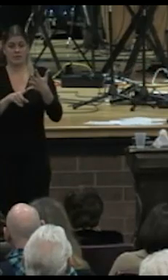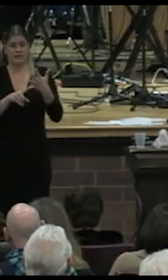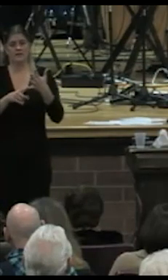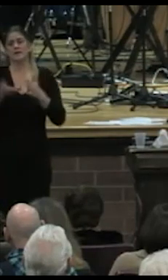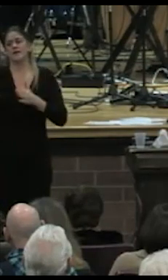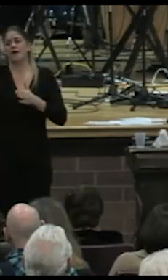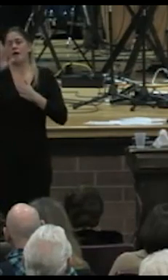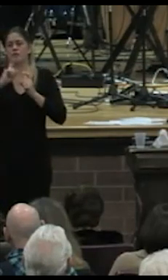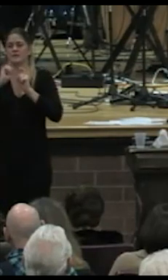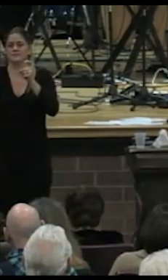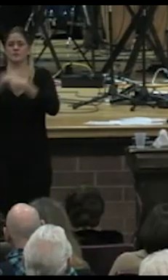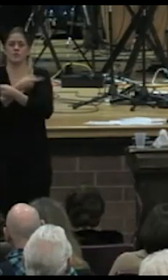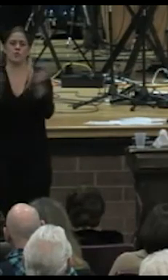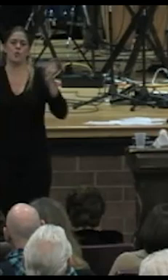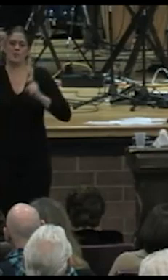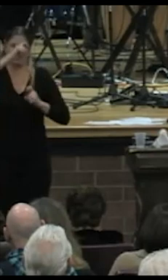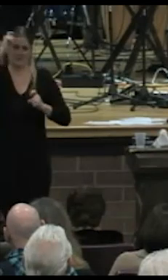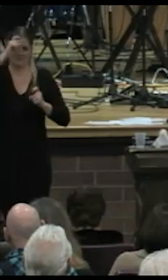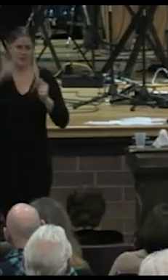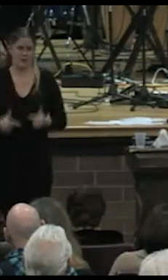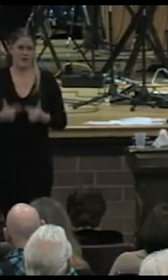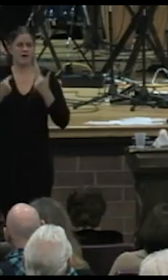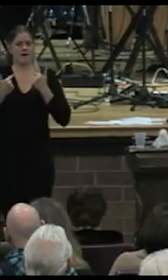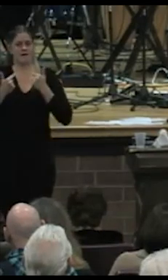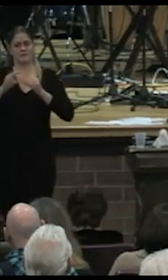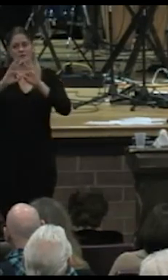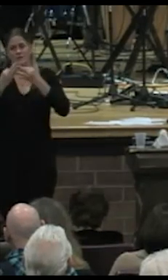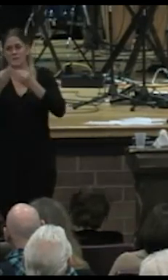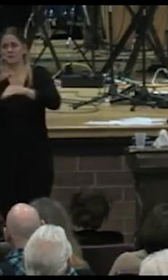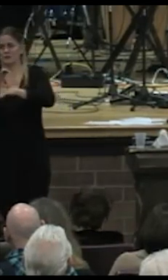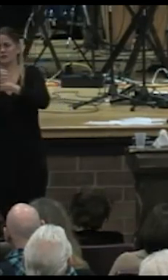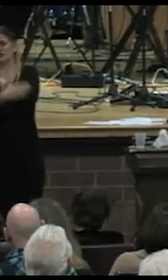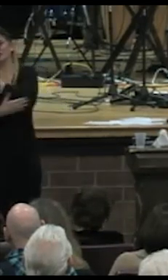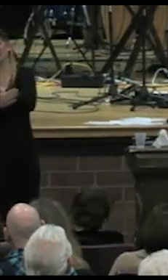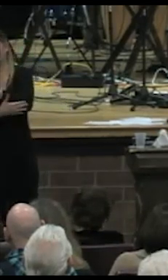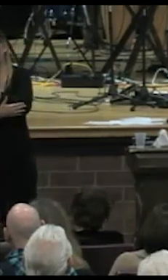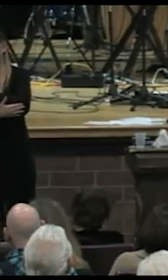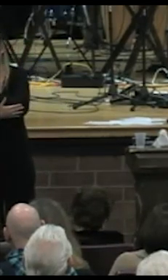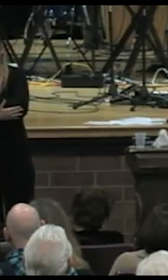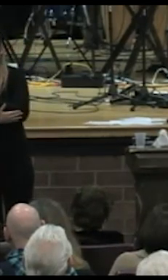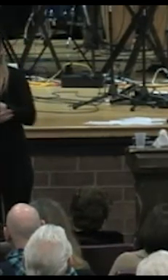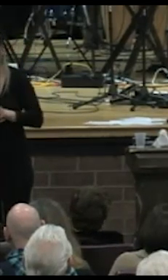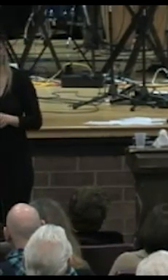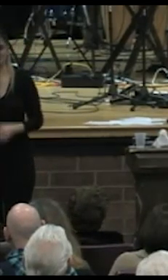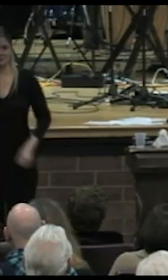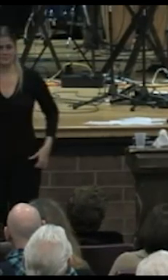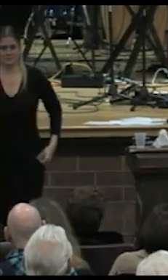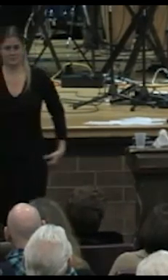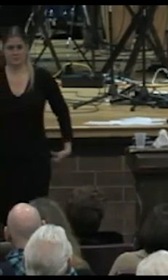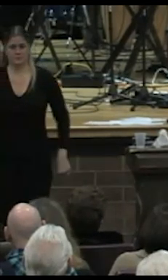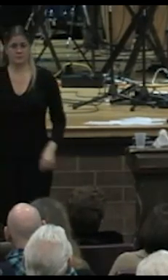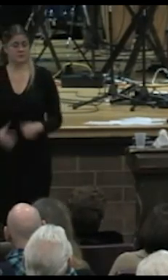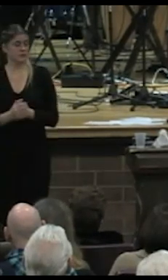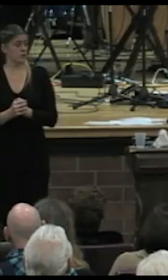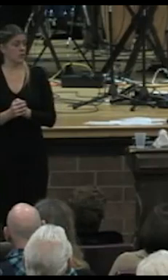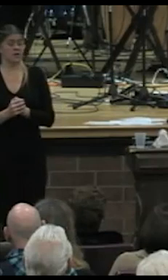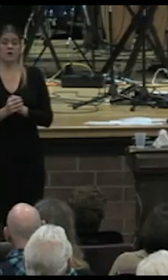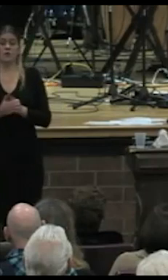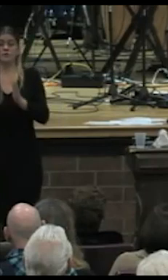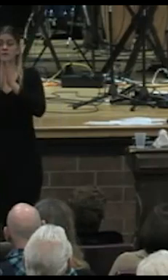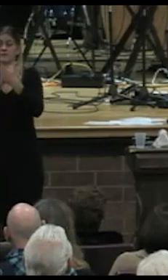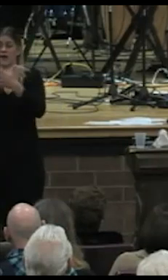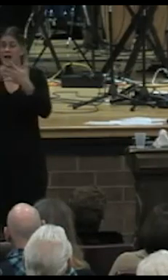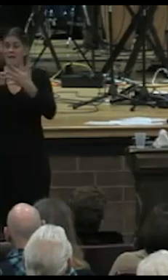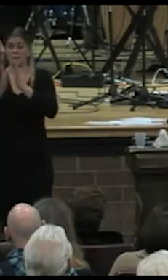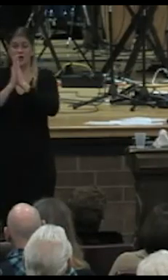give us wisdom in our lives, our family, our church, and our nation. One of the things what I did, I took each of these prayer